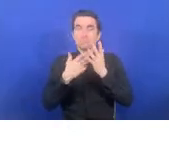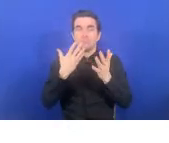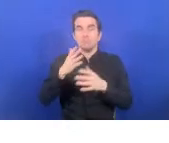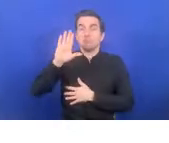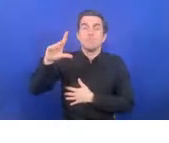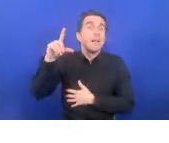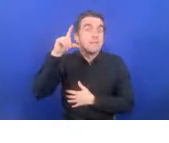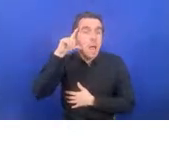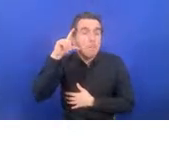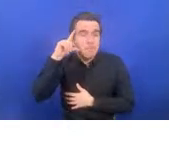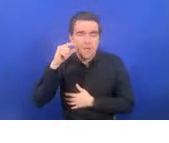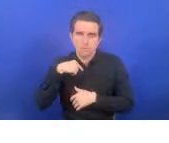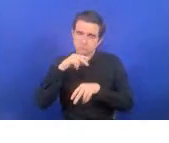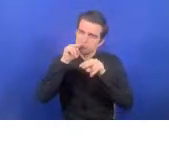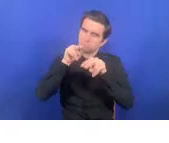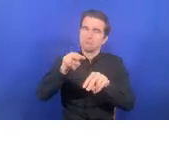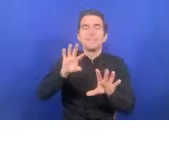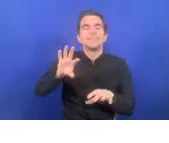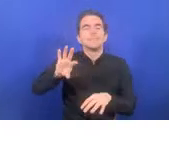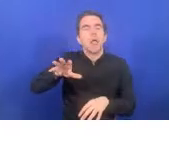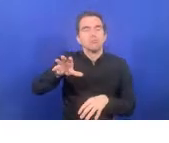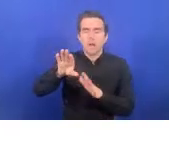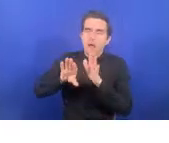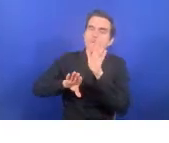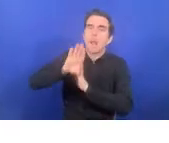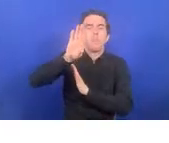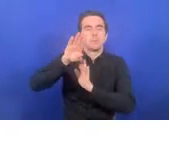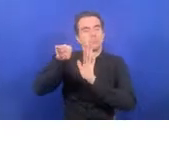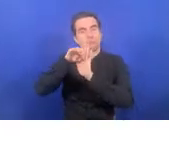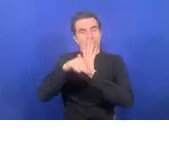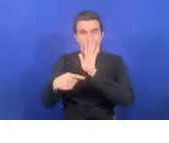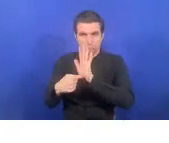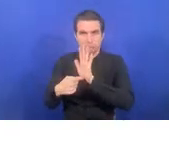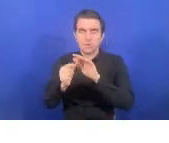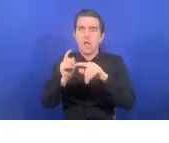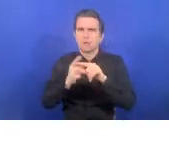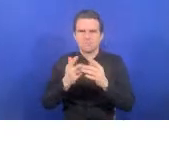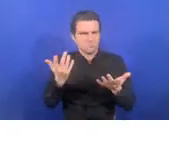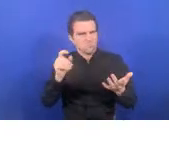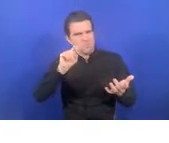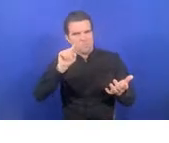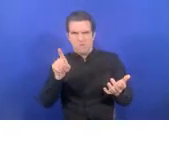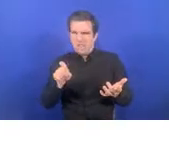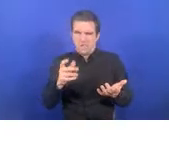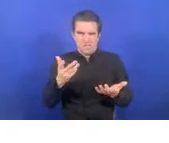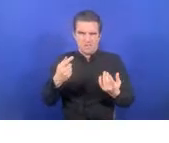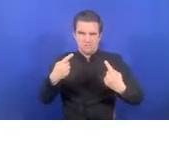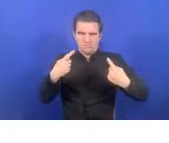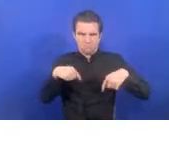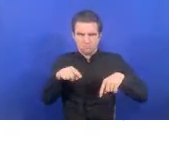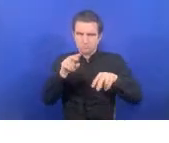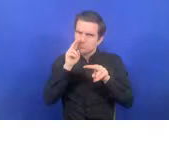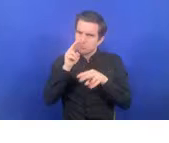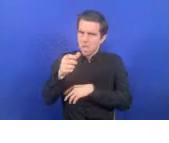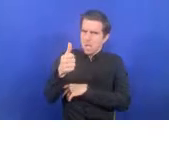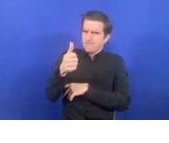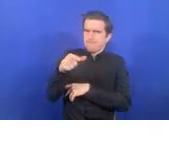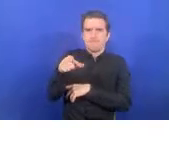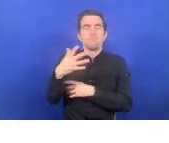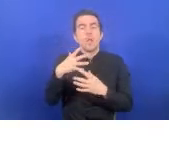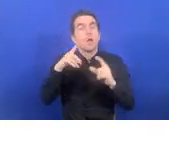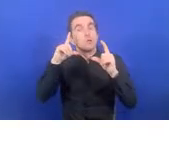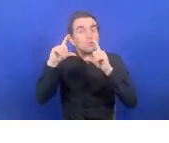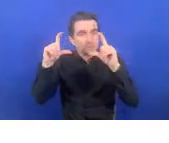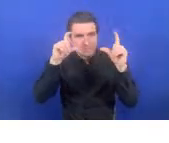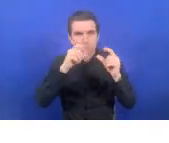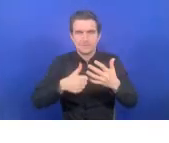policy. So it's a really key component to the future of development policy in Liberia. So it was really important, the work that's been